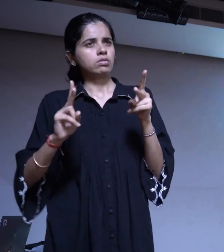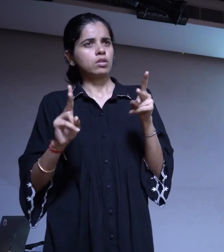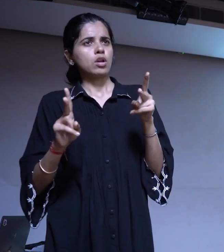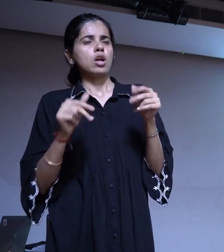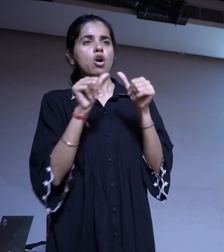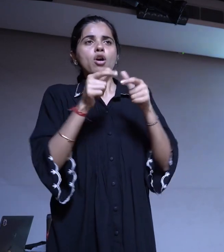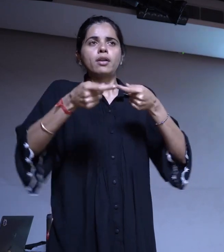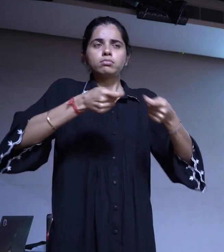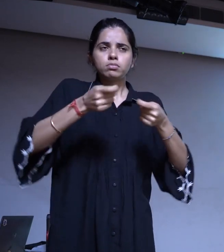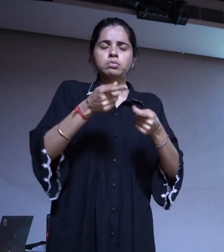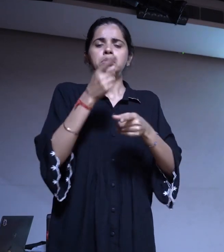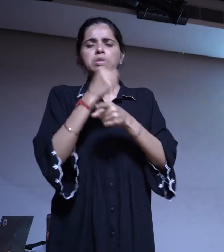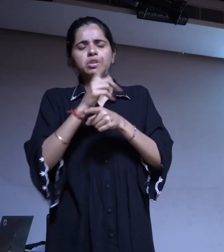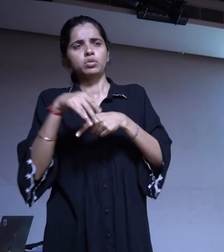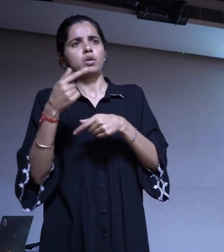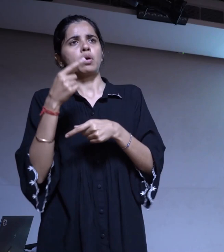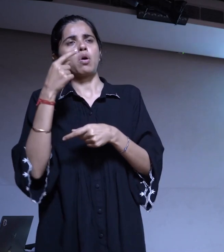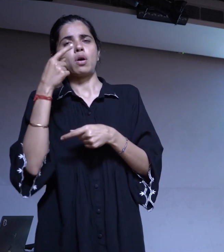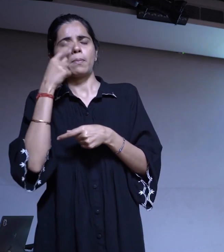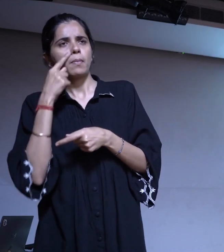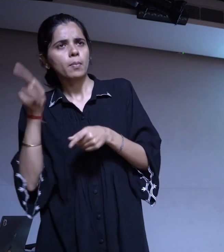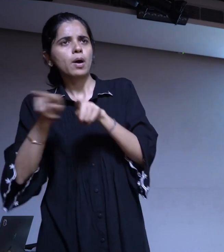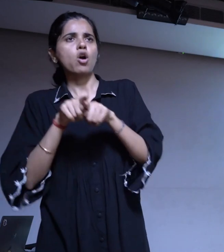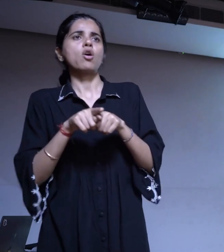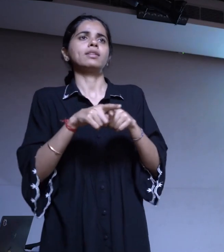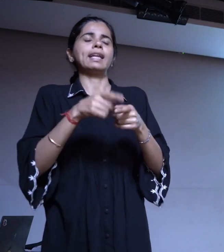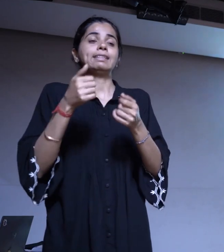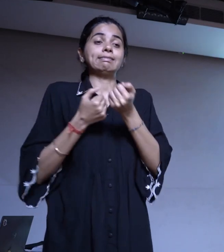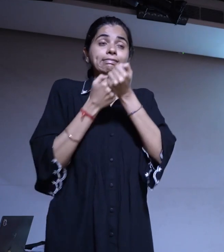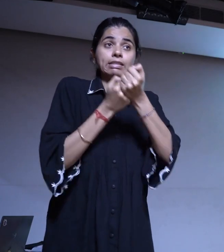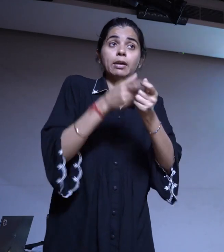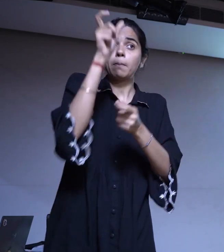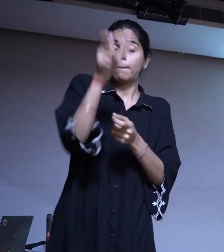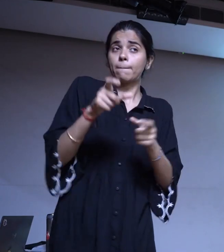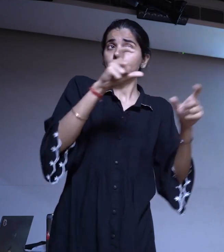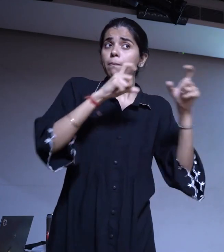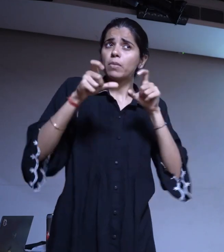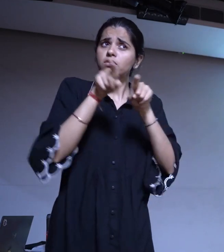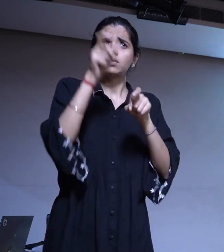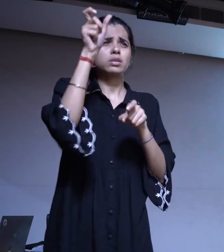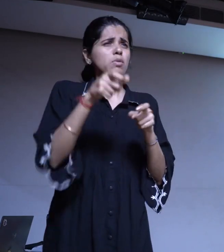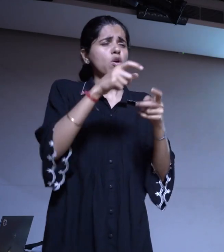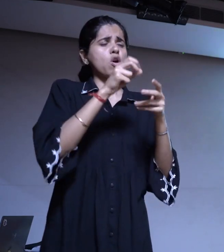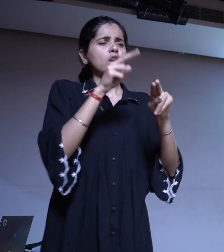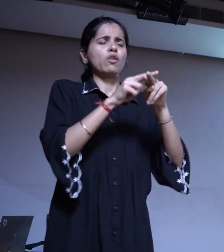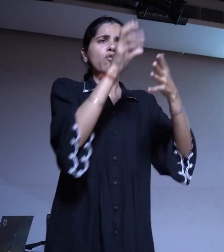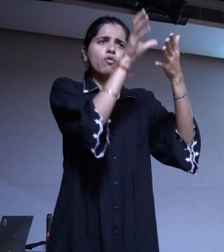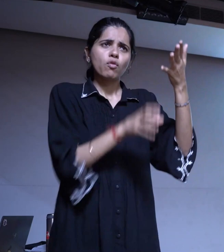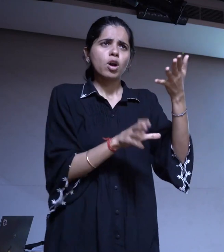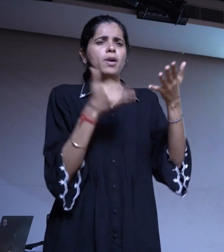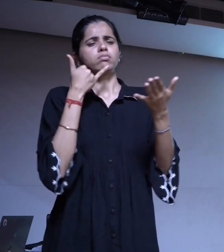be administered by teachers parents healthcare workers it's available both as in a Web format or a mobile